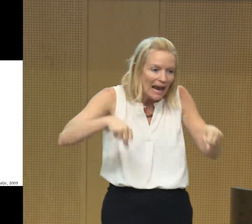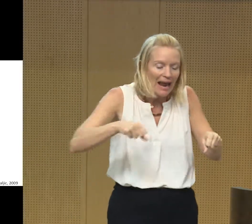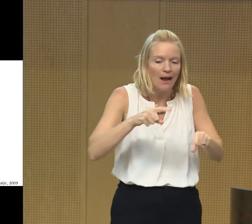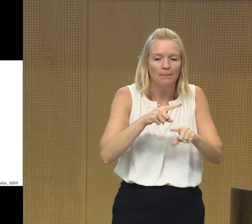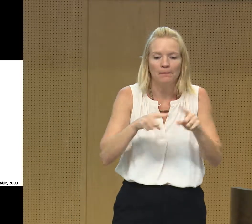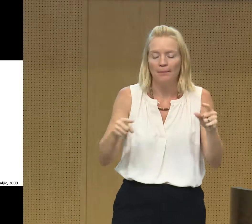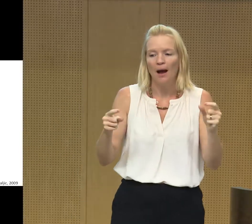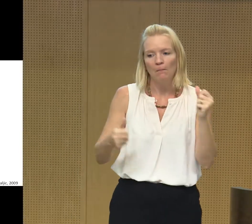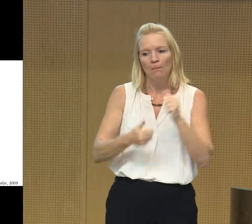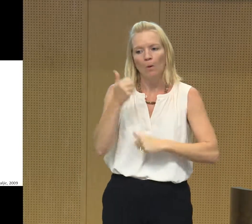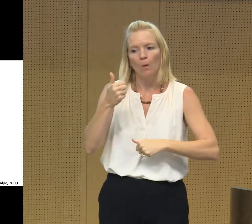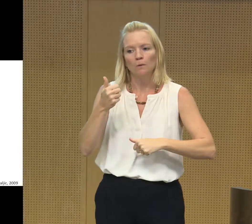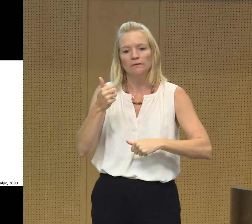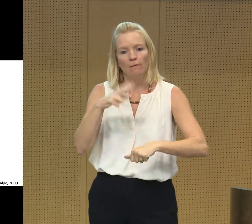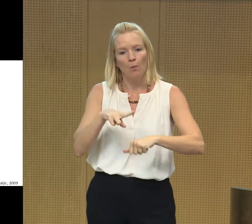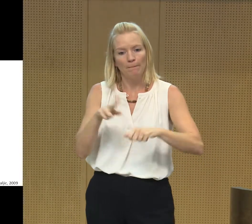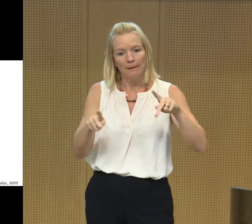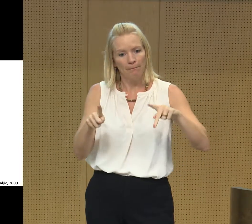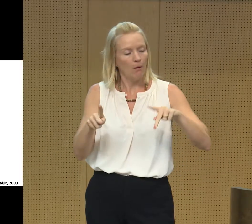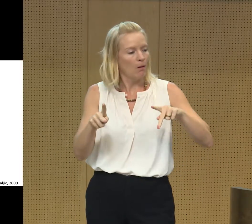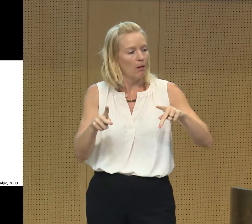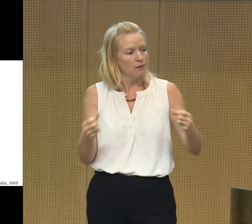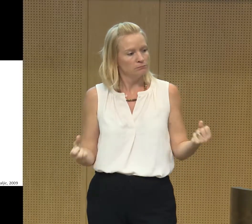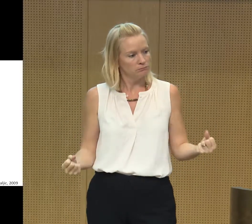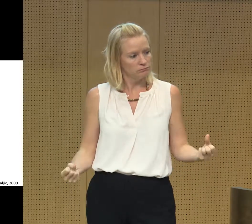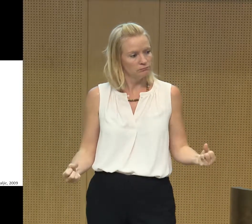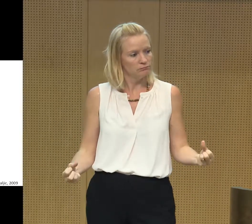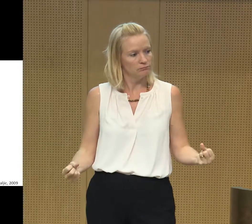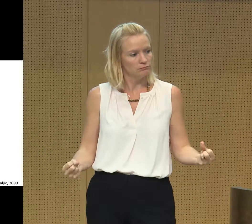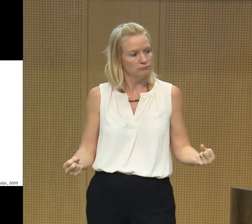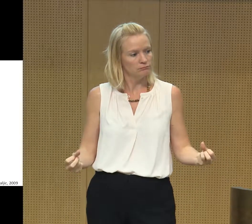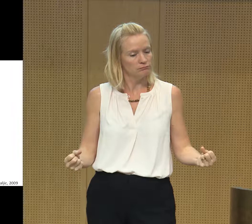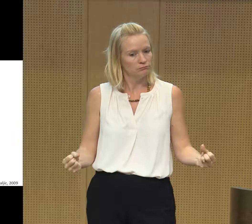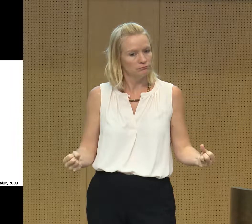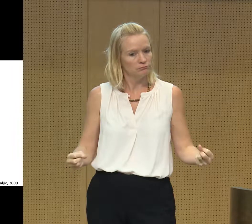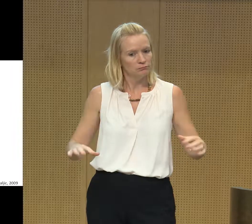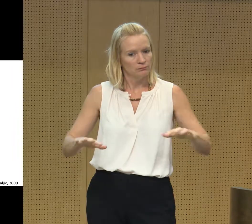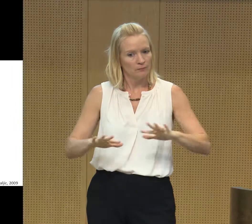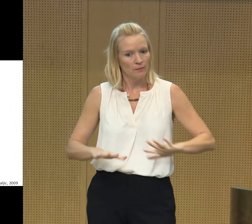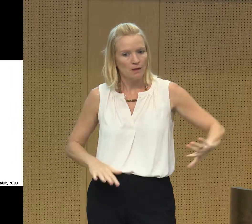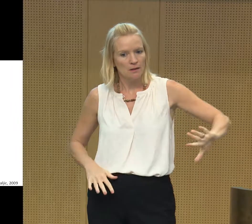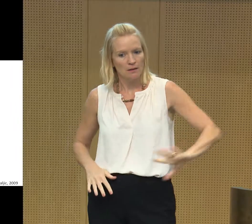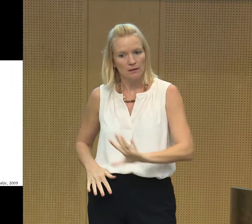They're signing all over. I mean, they can be up in the front of your face, but for most people, you're signing down farther away,